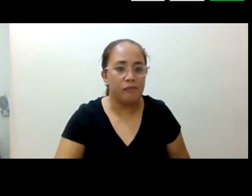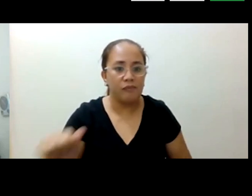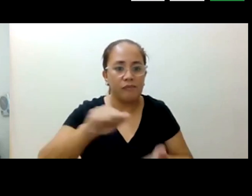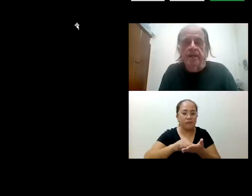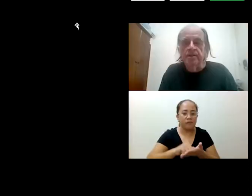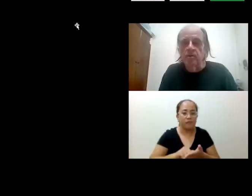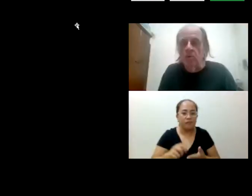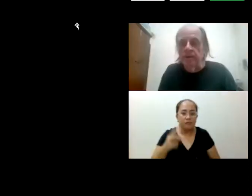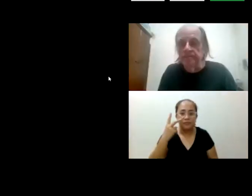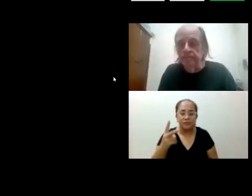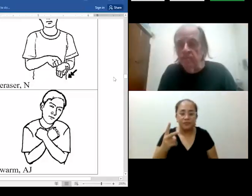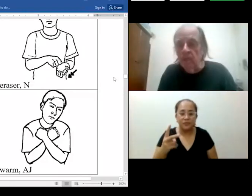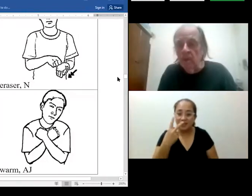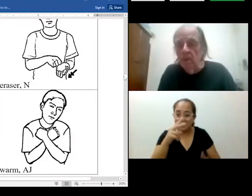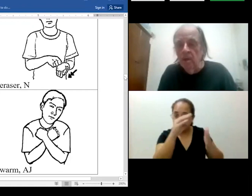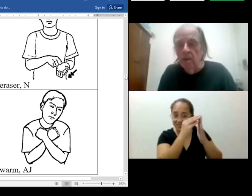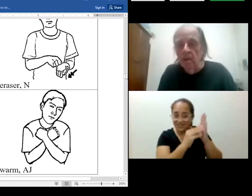So just looking at this order,